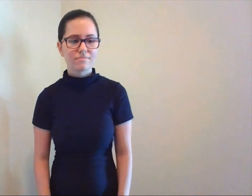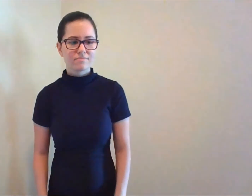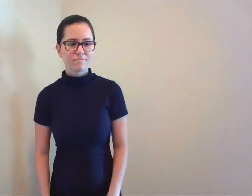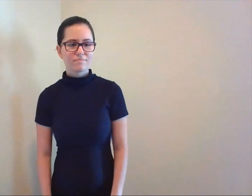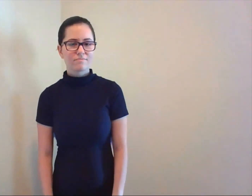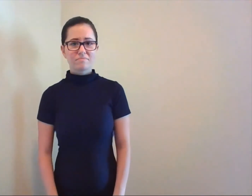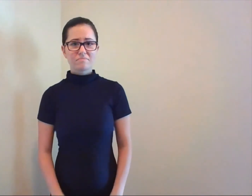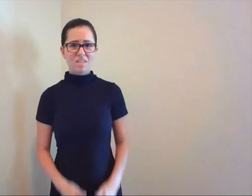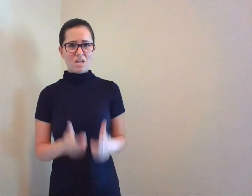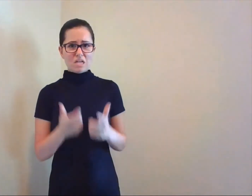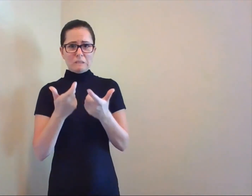a huge, like,